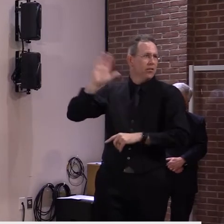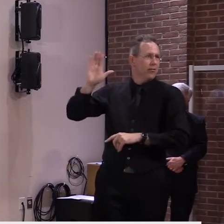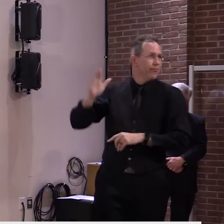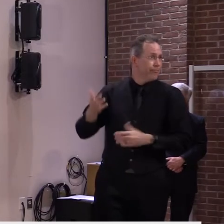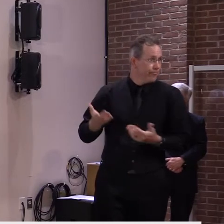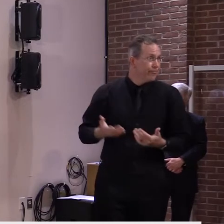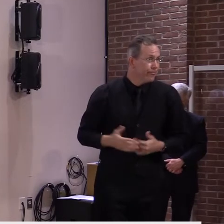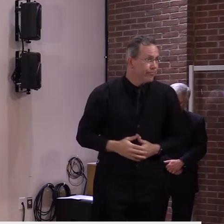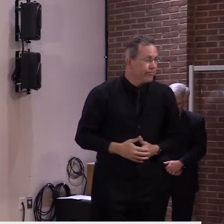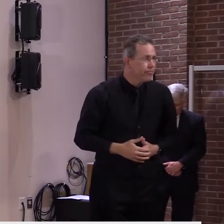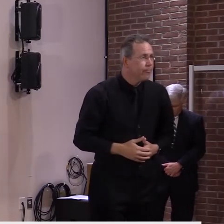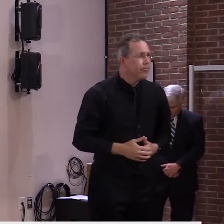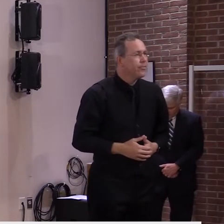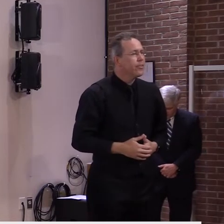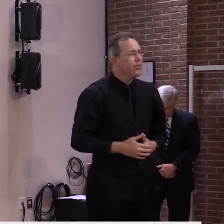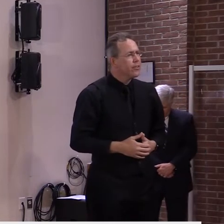about